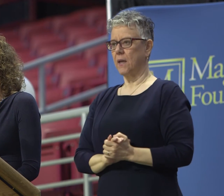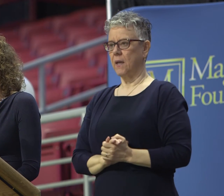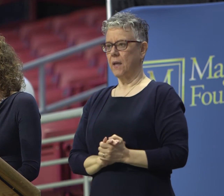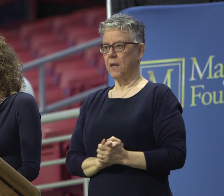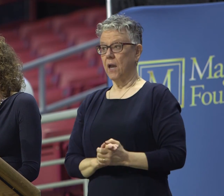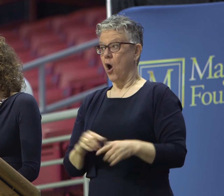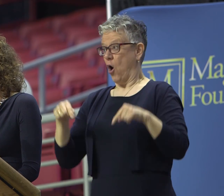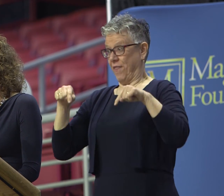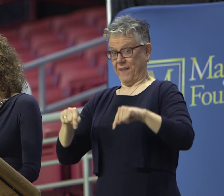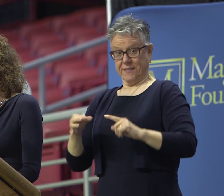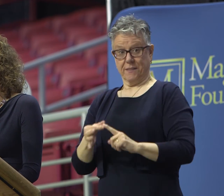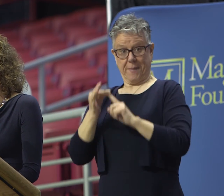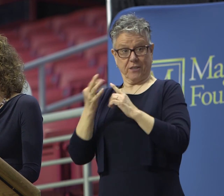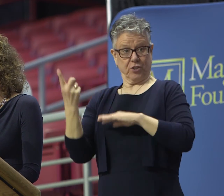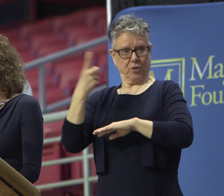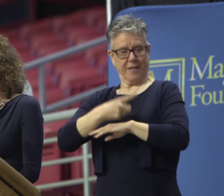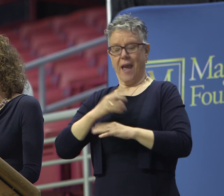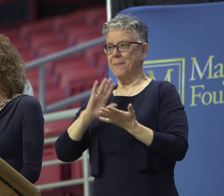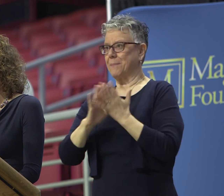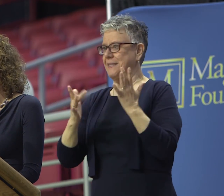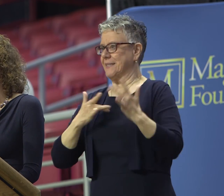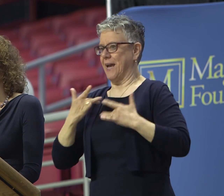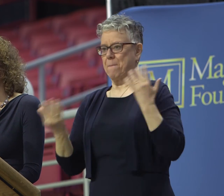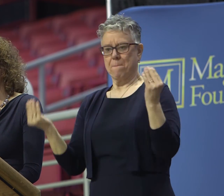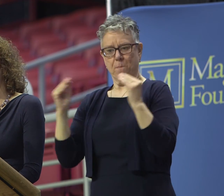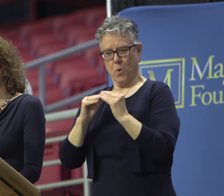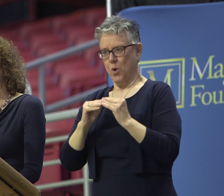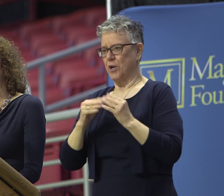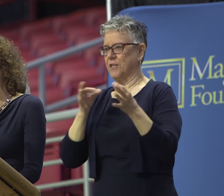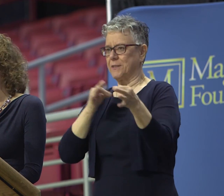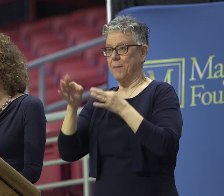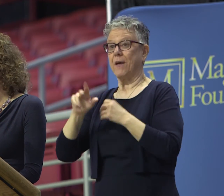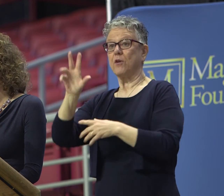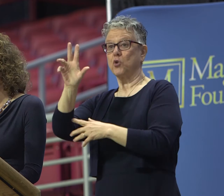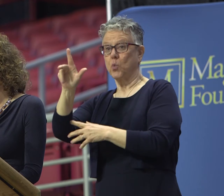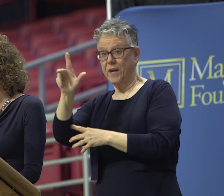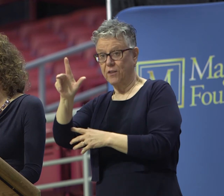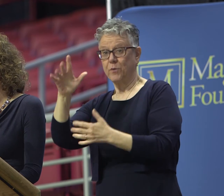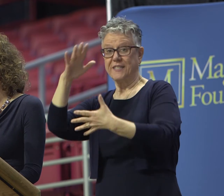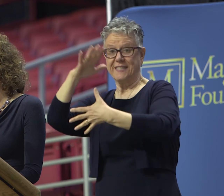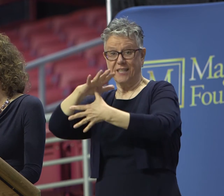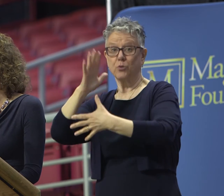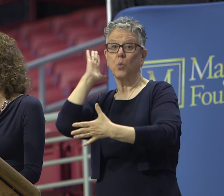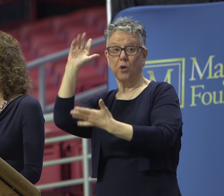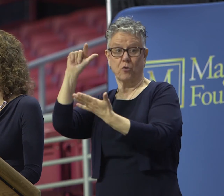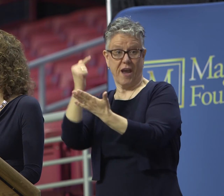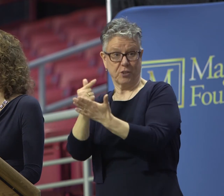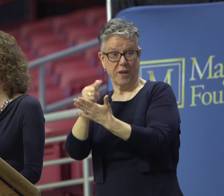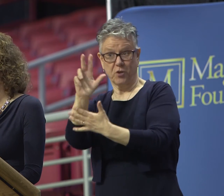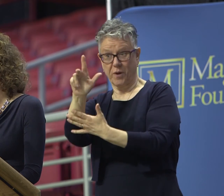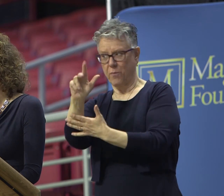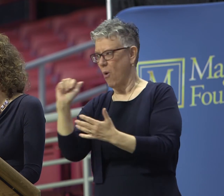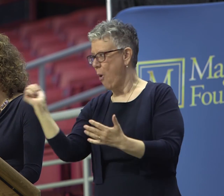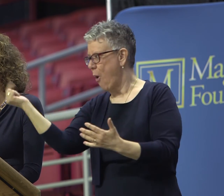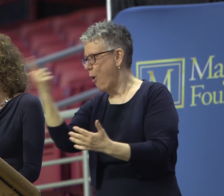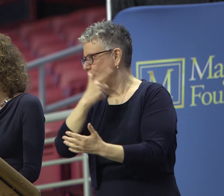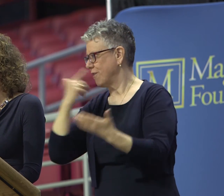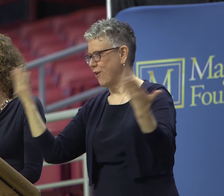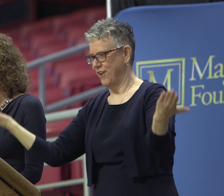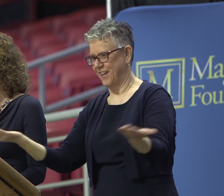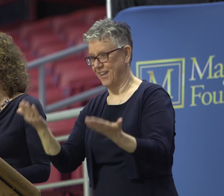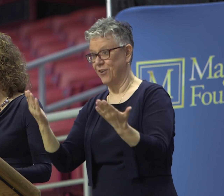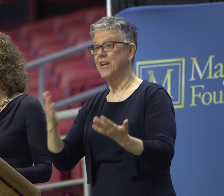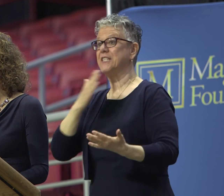On this special day, I'm even more excited to tell you about our 23 graduating seniors this year, all of whom are here.